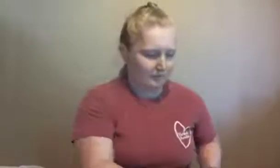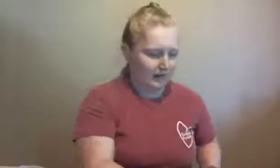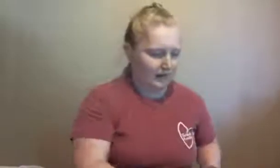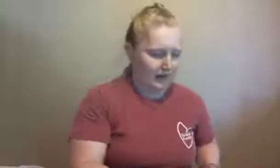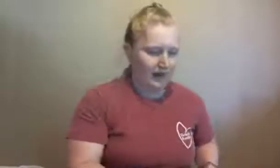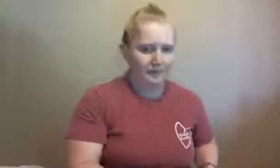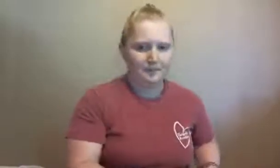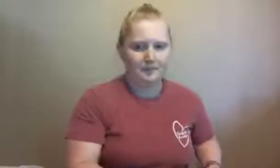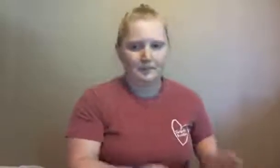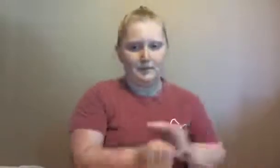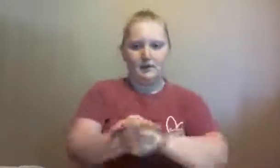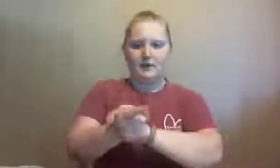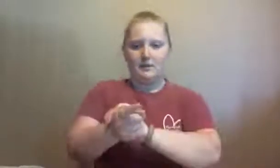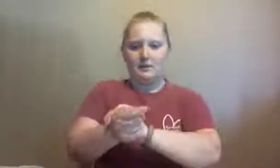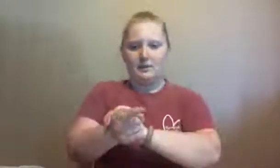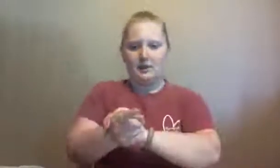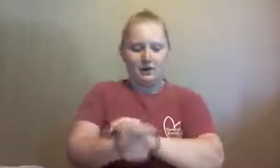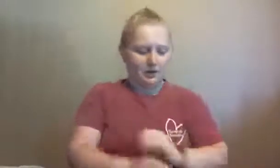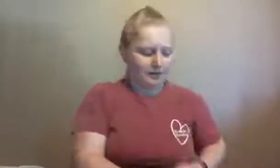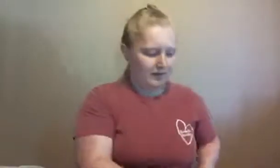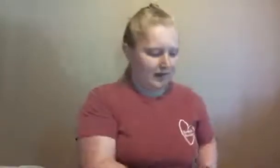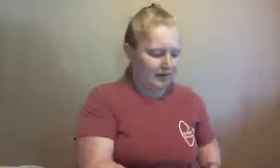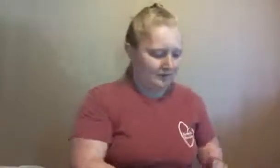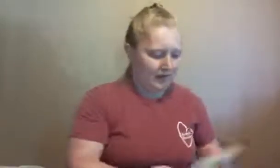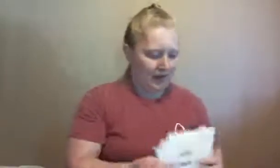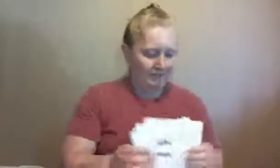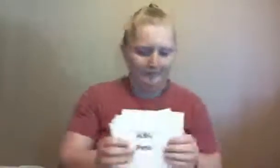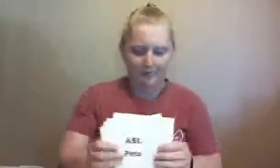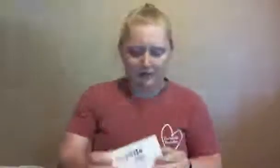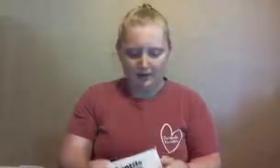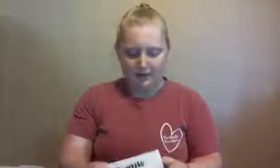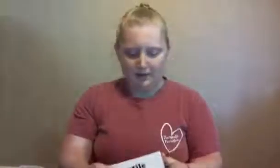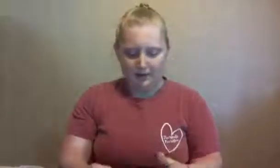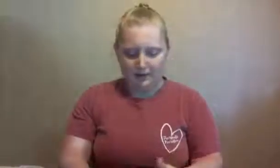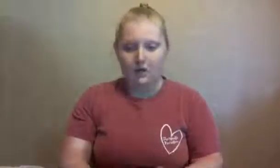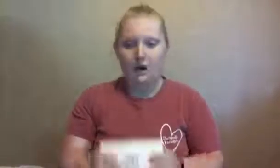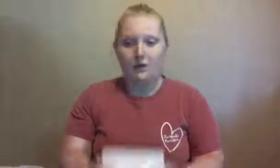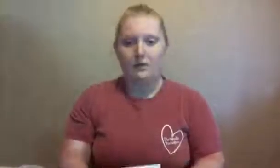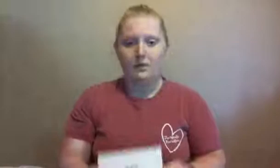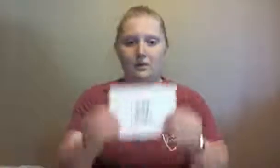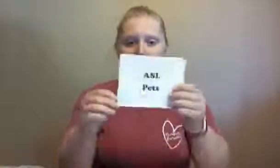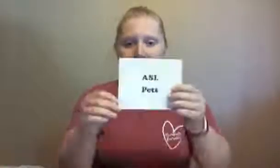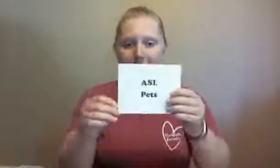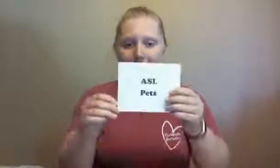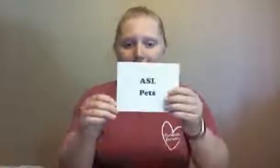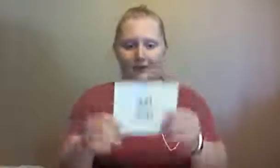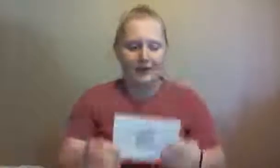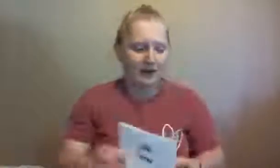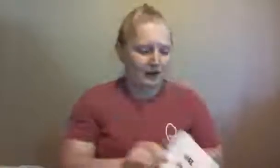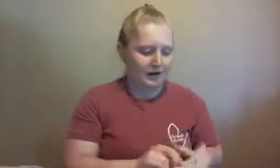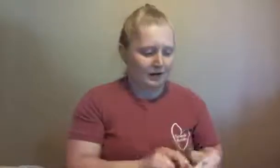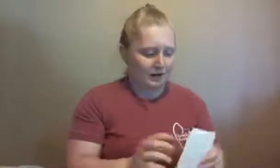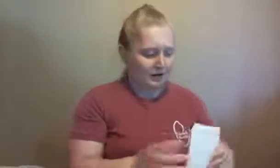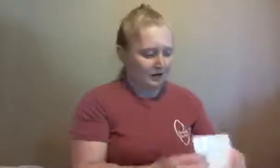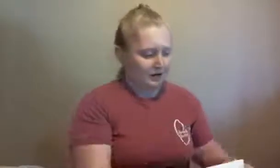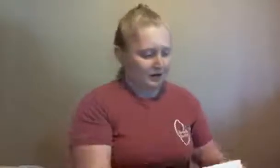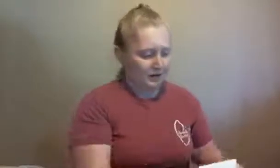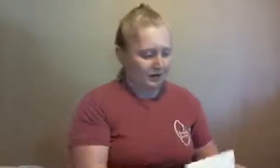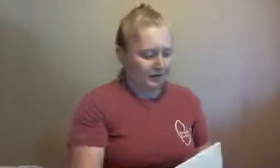Like that. Make sure you can see that. Okay. So we have all of our cards that we